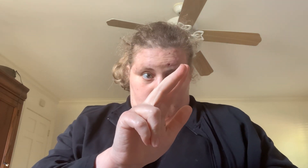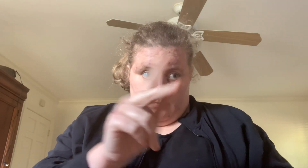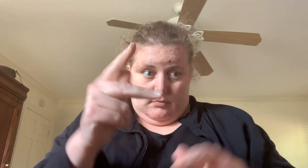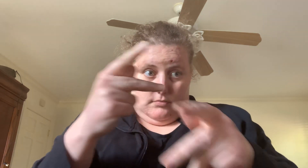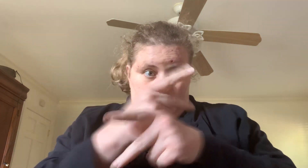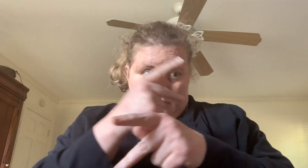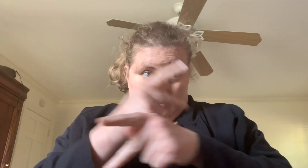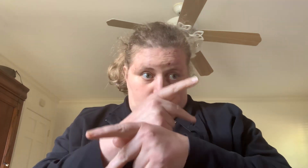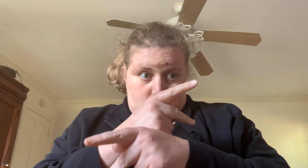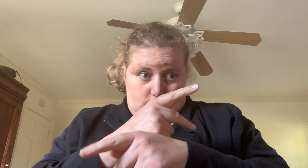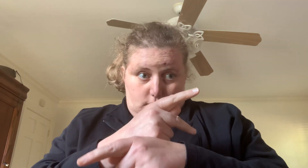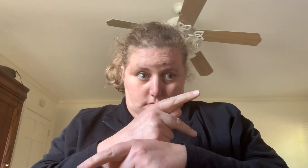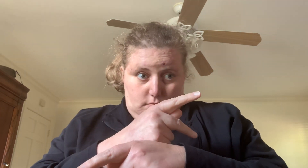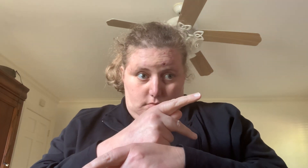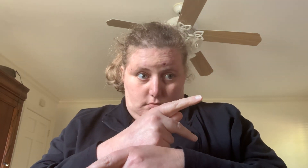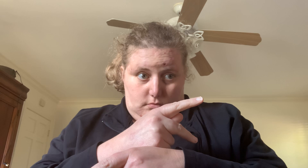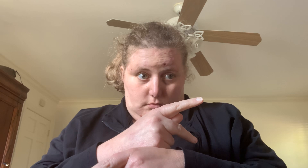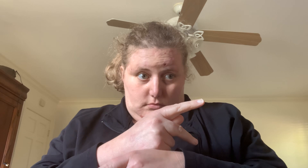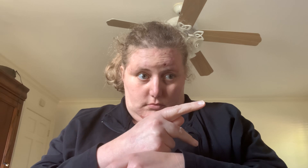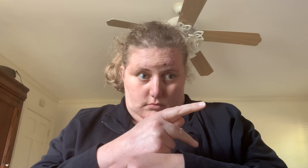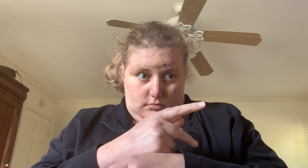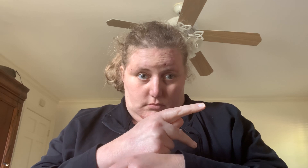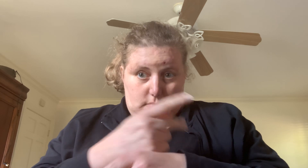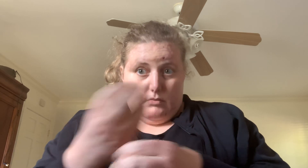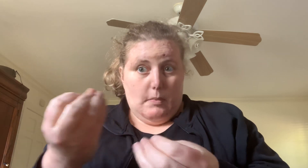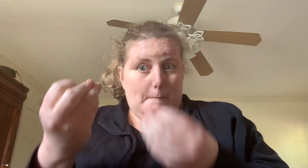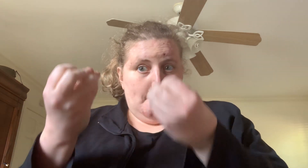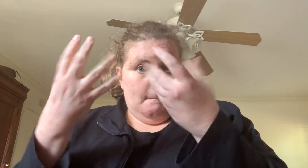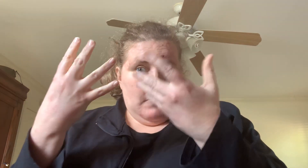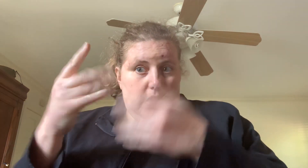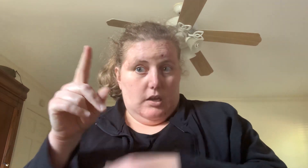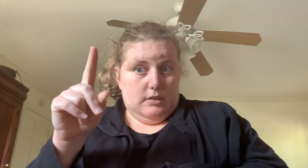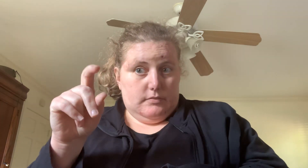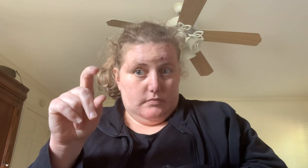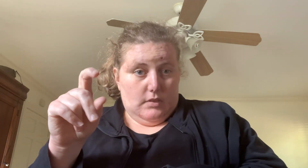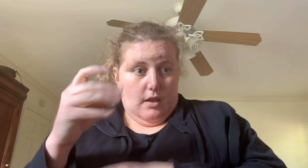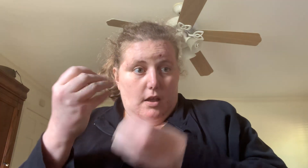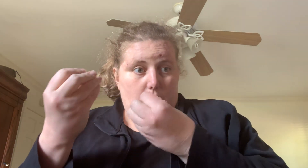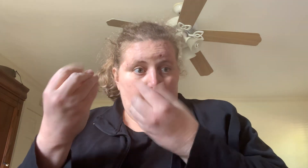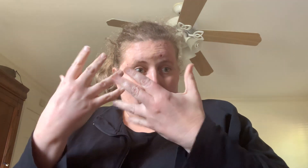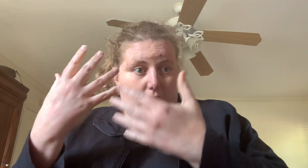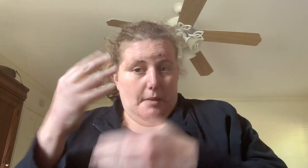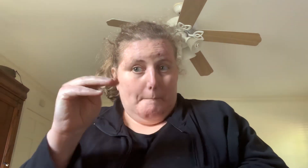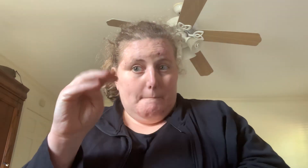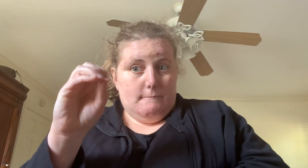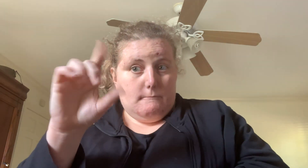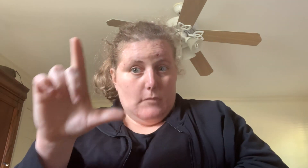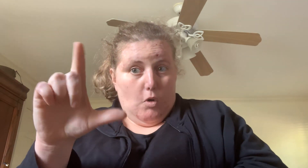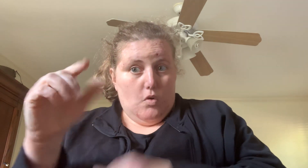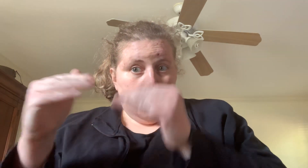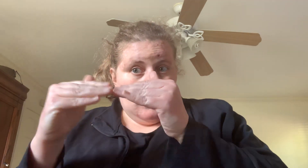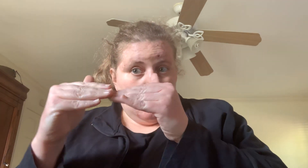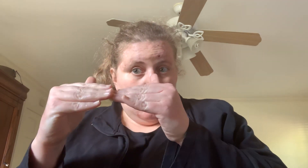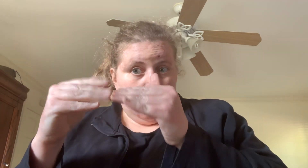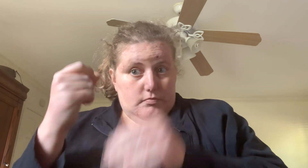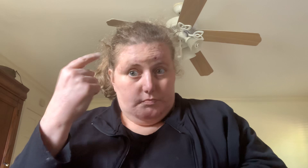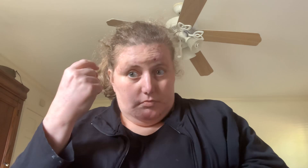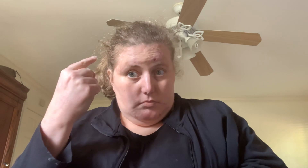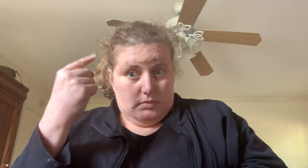out how many moles that is. Because you cannot just jump over here